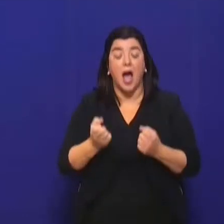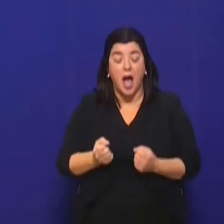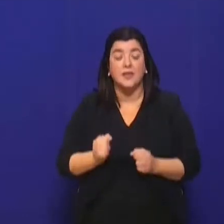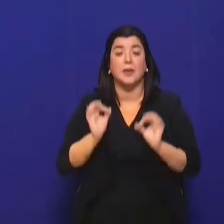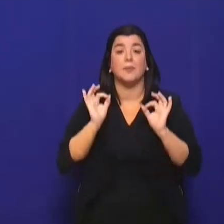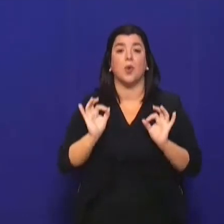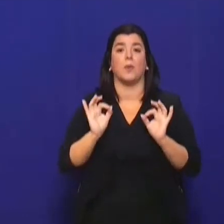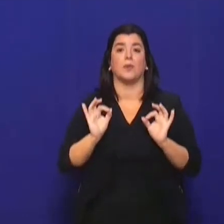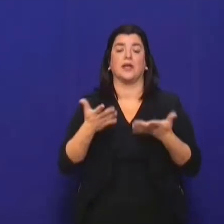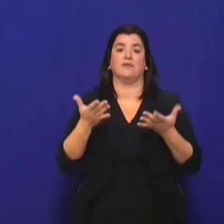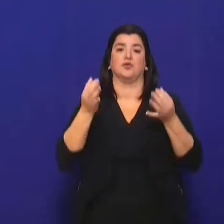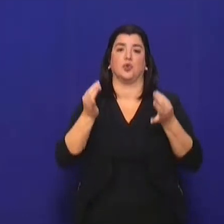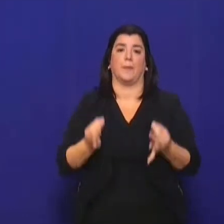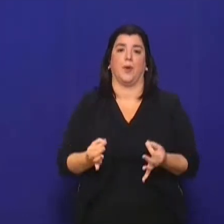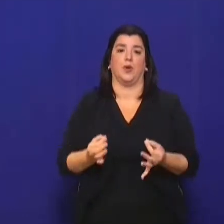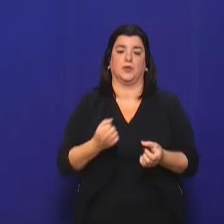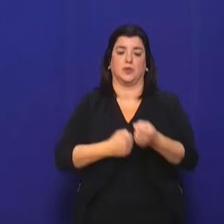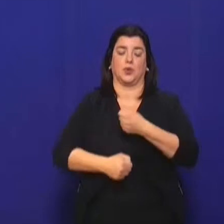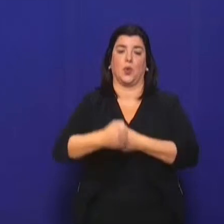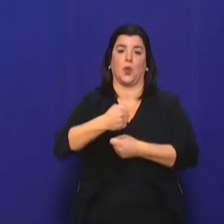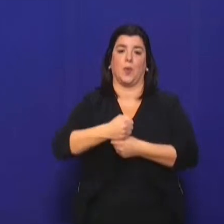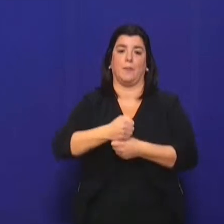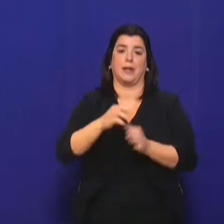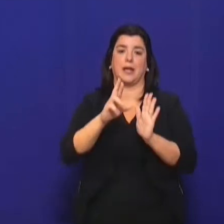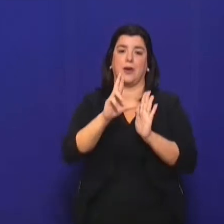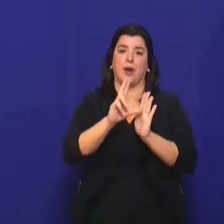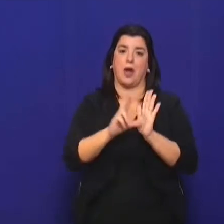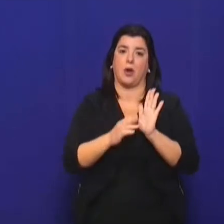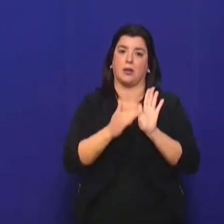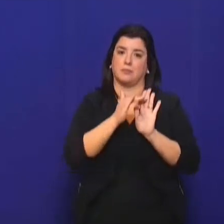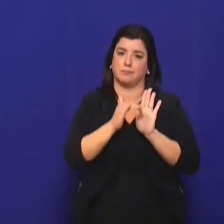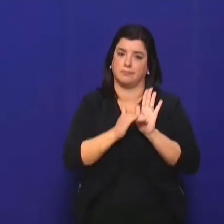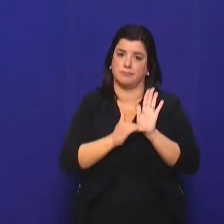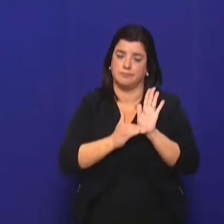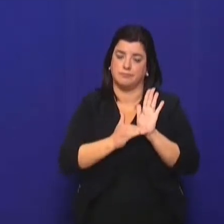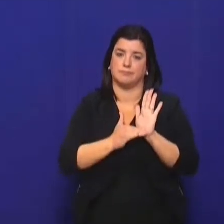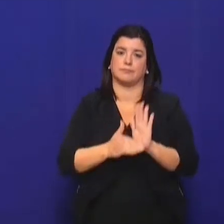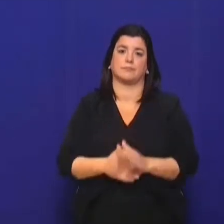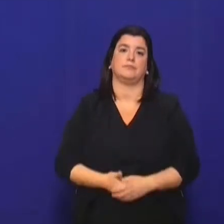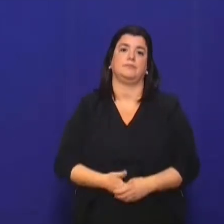d-doża propju meta hija indikata u meta hija suppost.